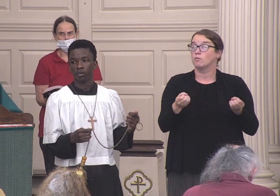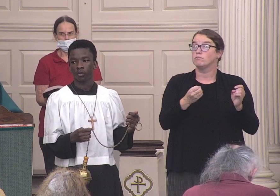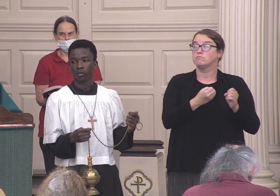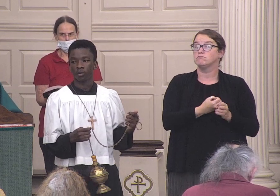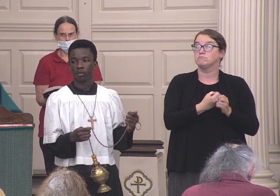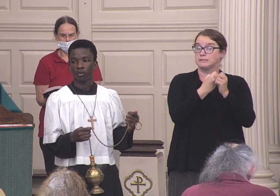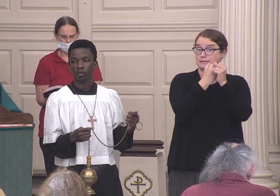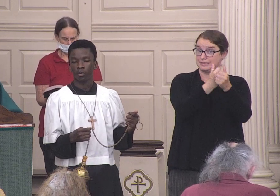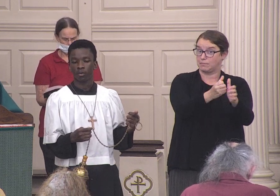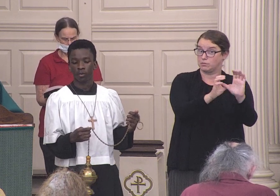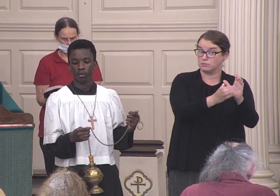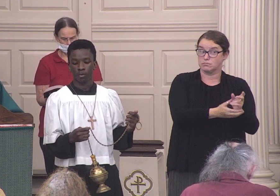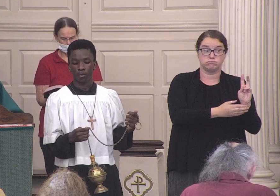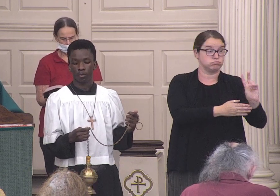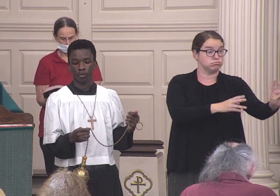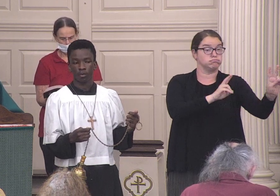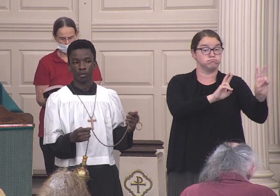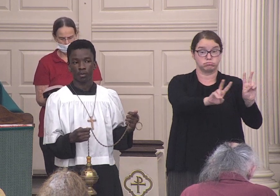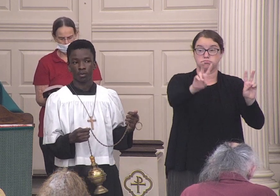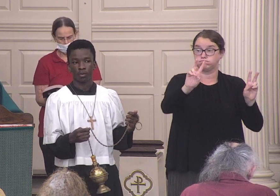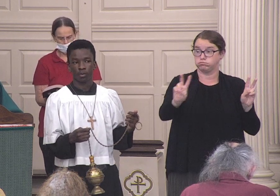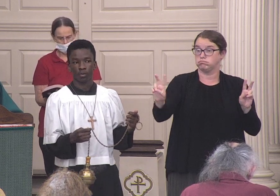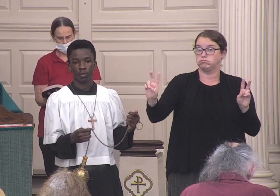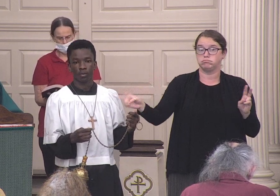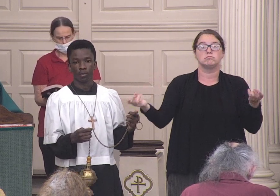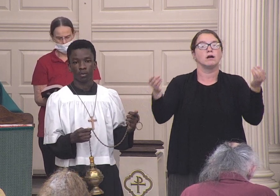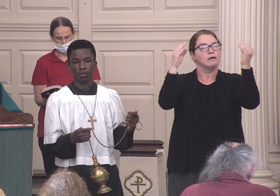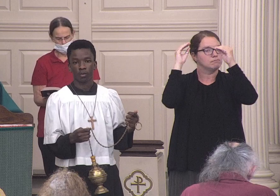off and preached repentance.